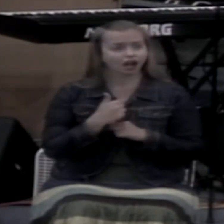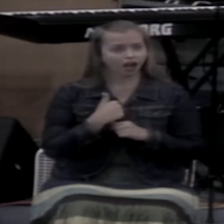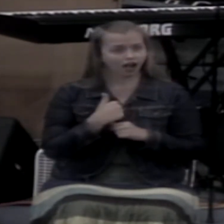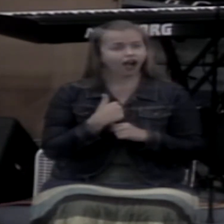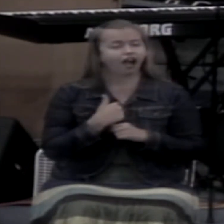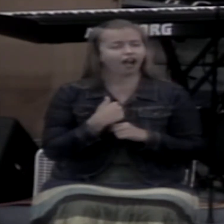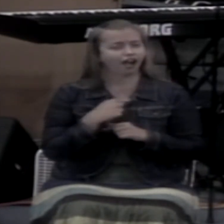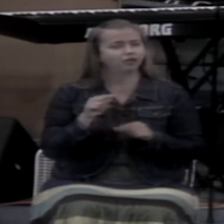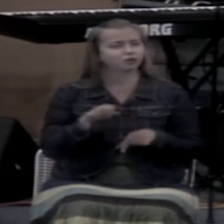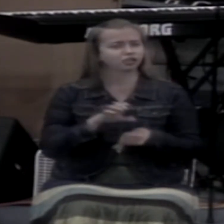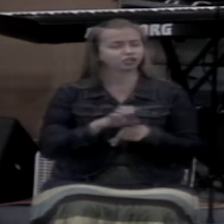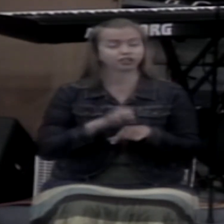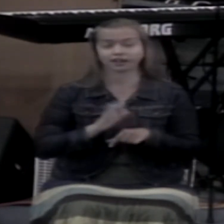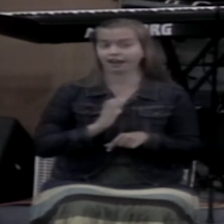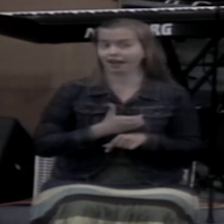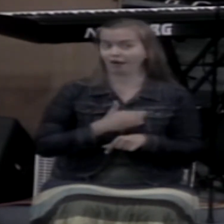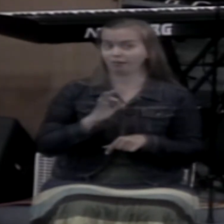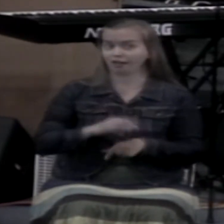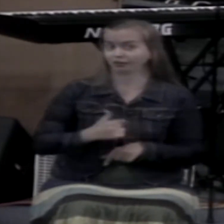Just,